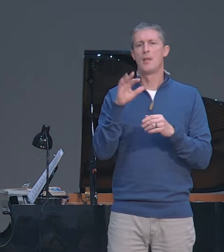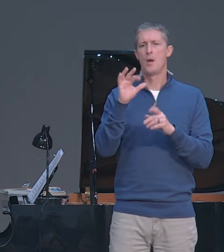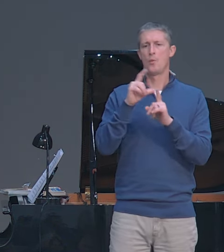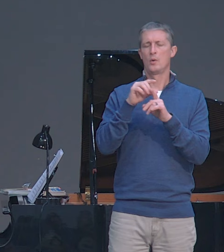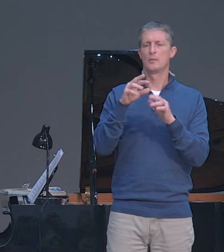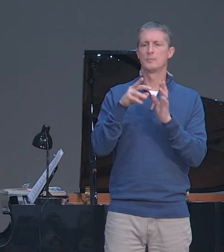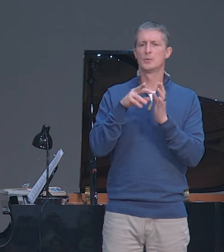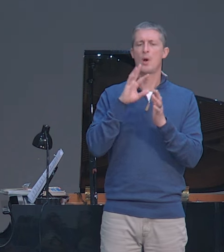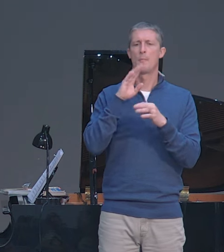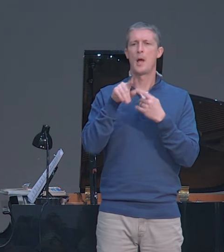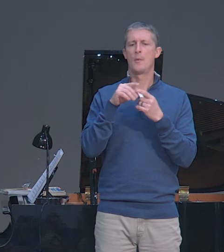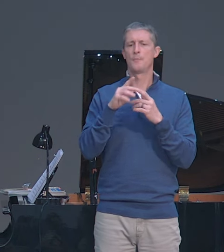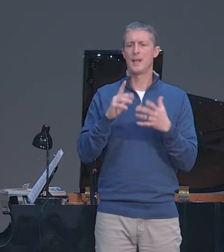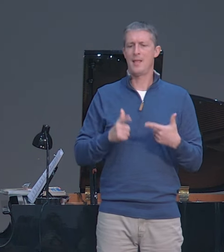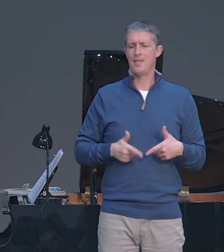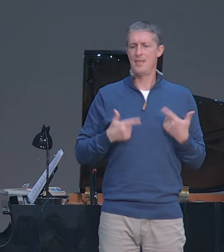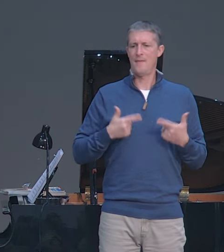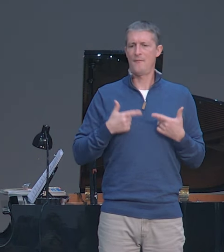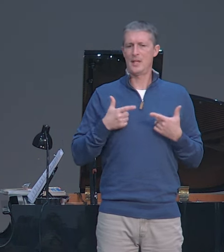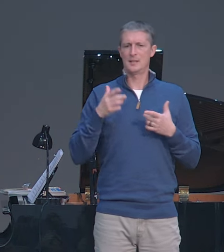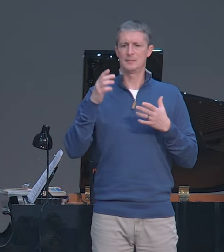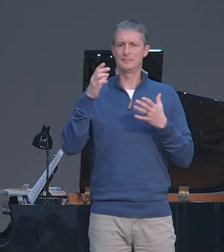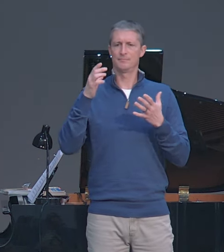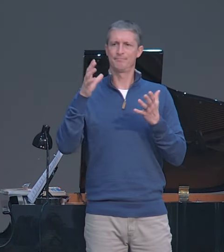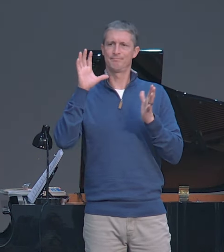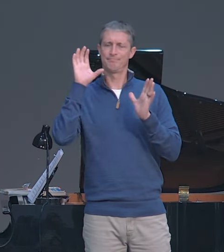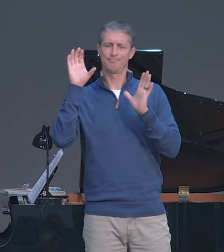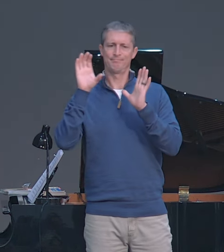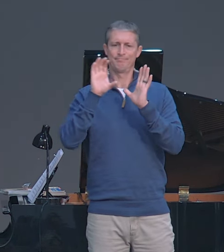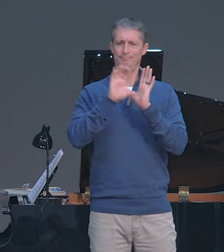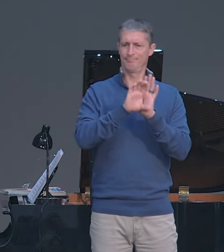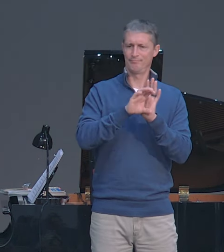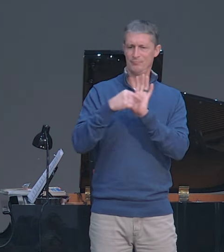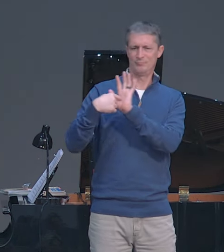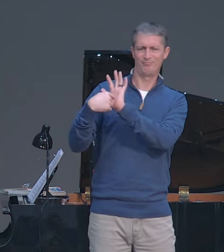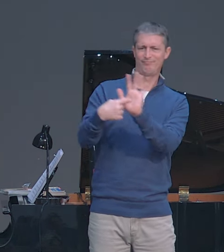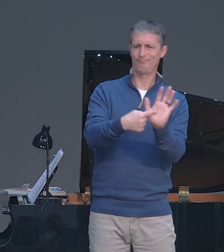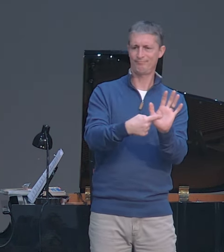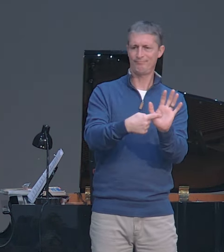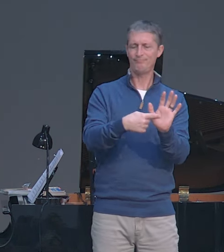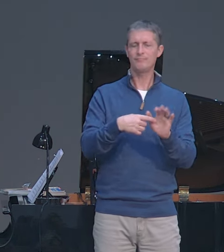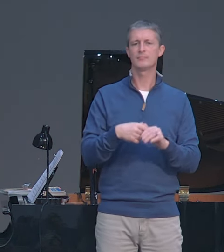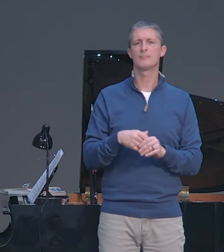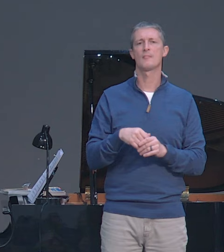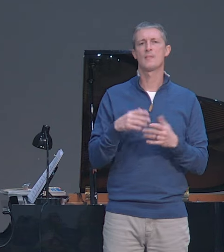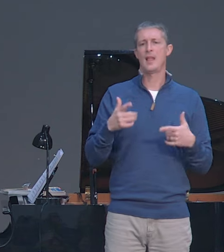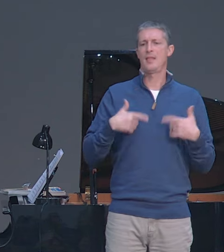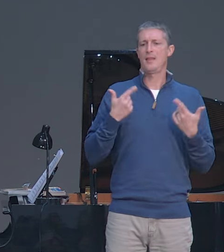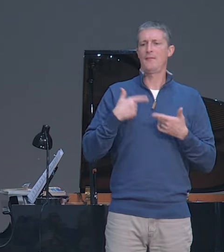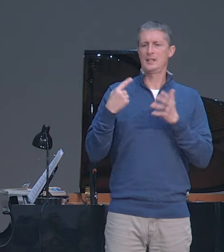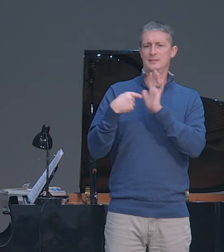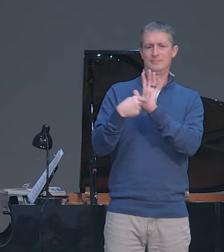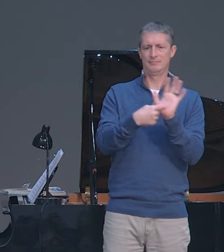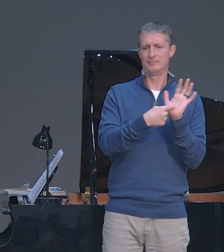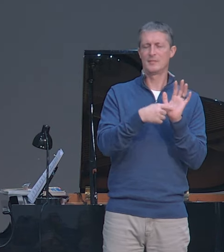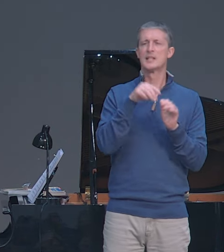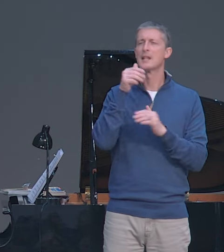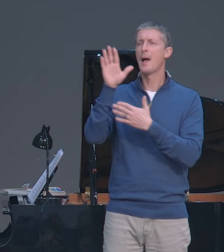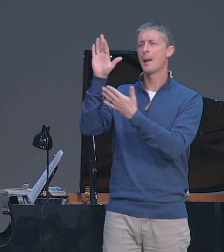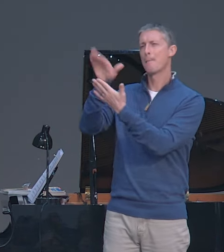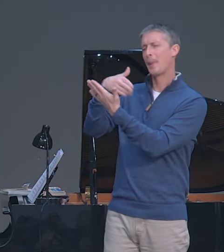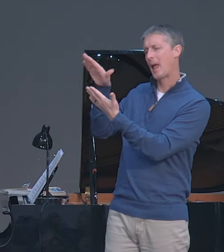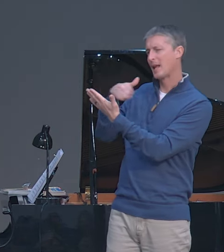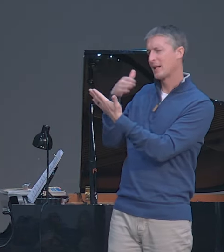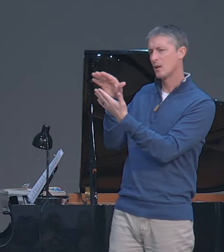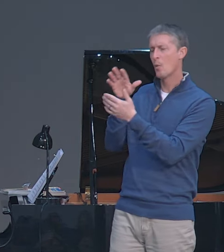manifestation. It's not a statue. It's not a painting. It's a living manifestation of something.